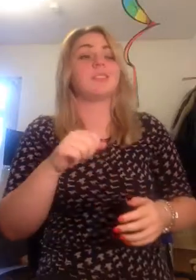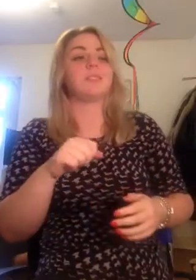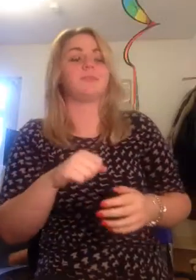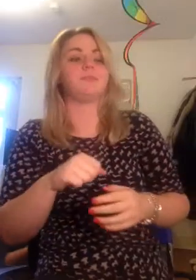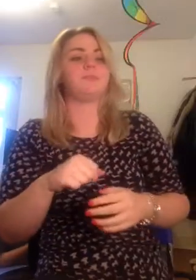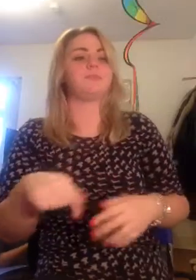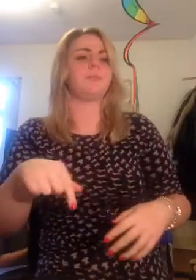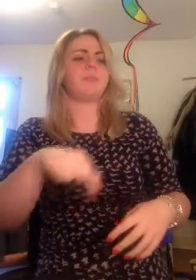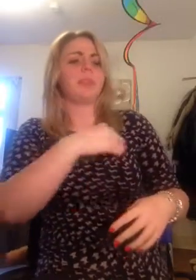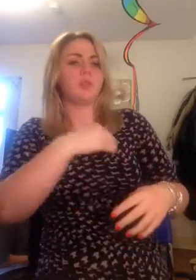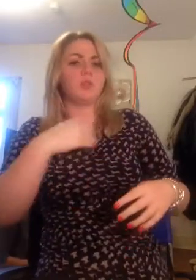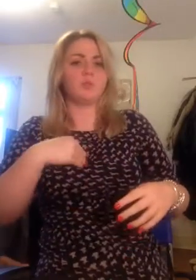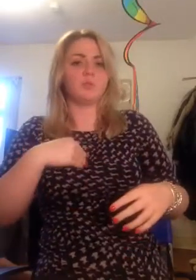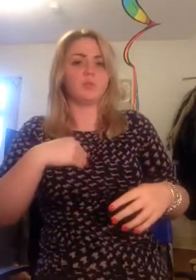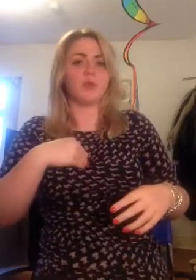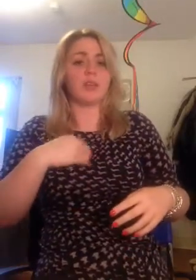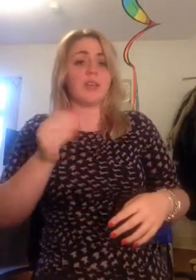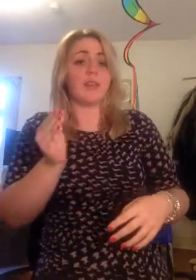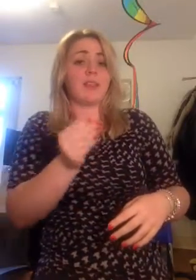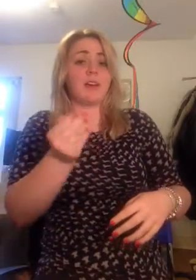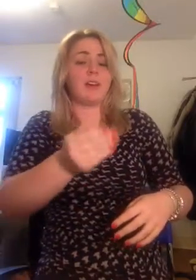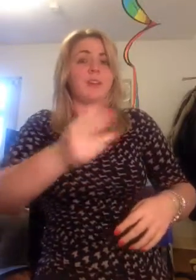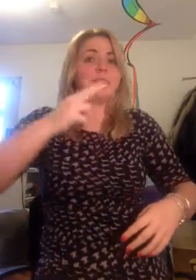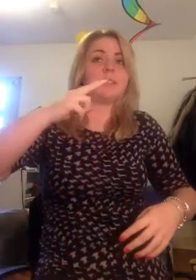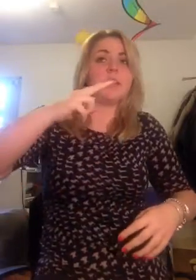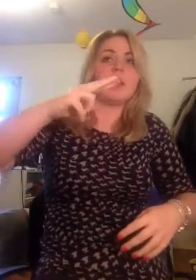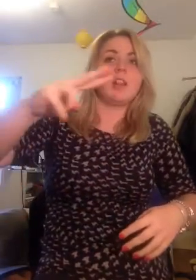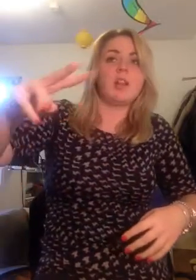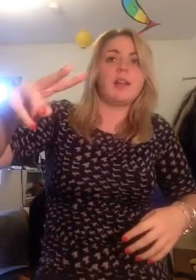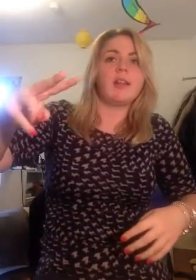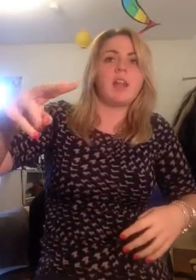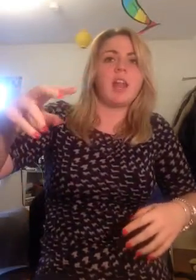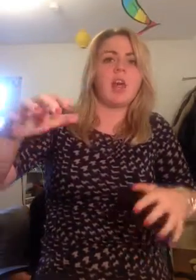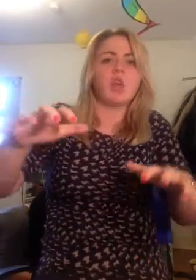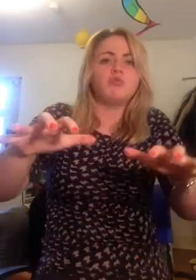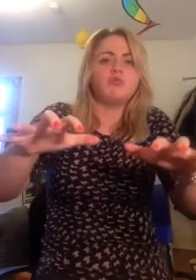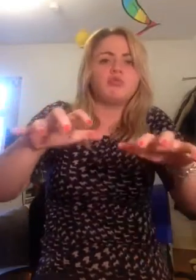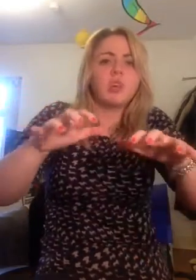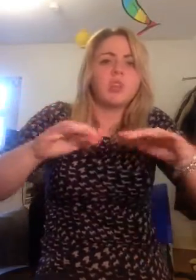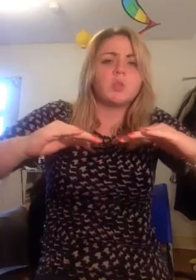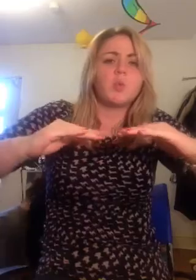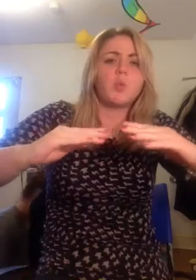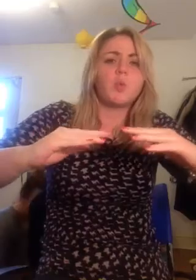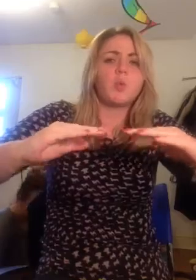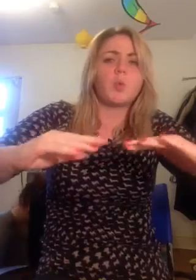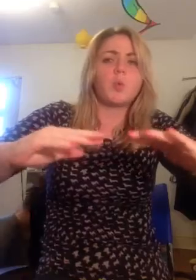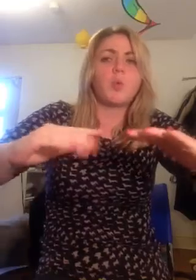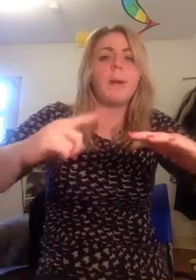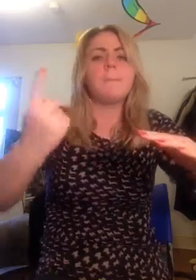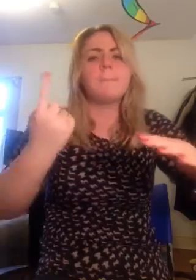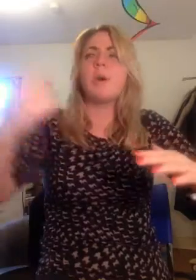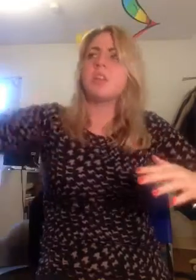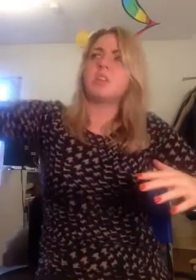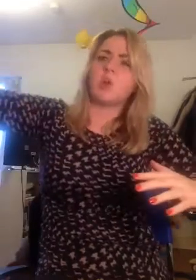over the garden, but the sun was so intense this morning. The weather's just all over the place at